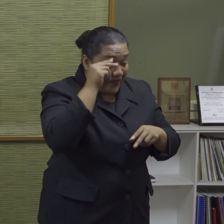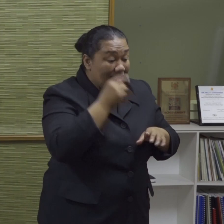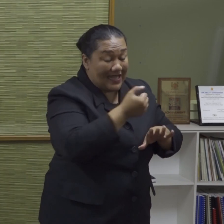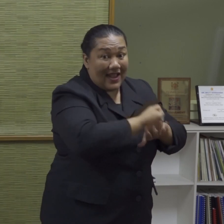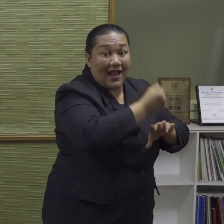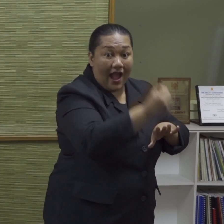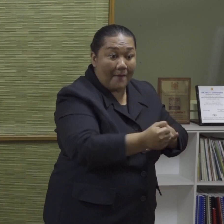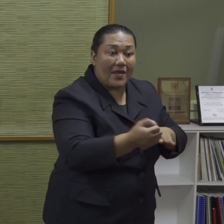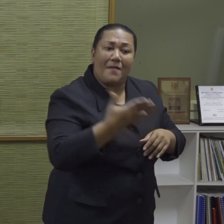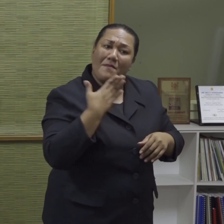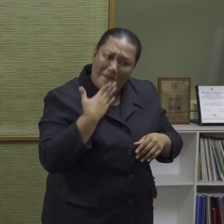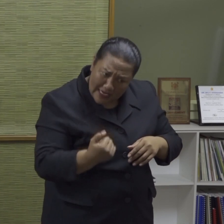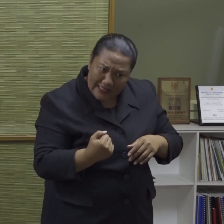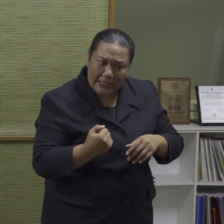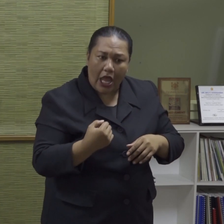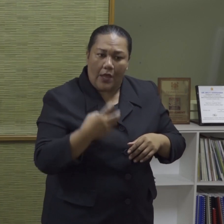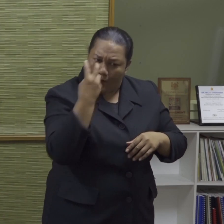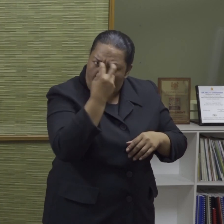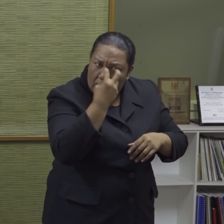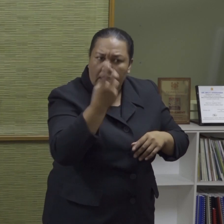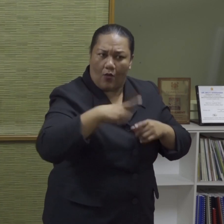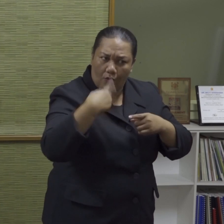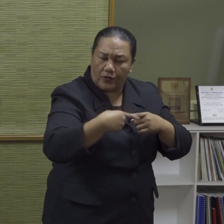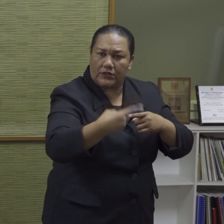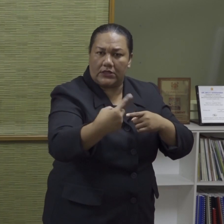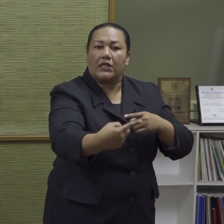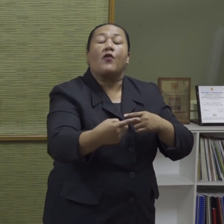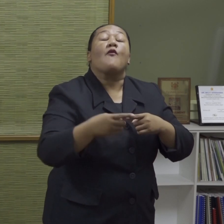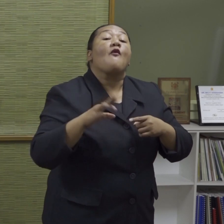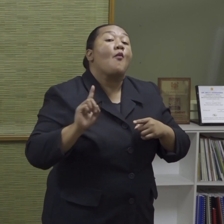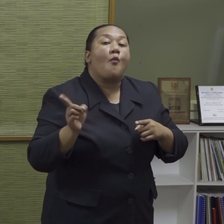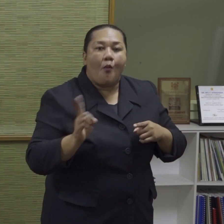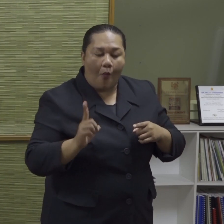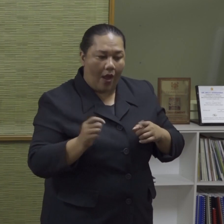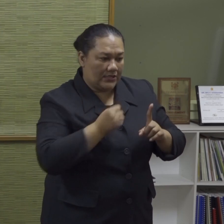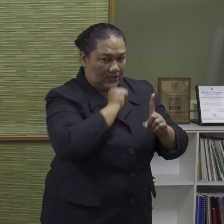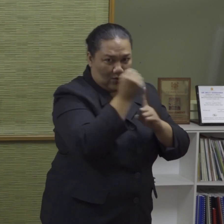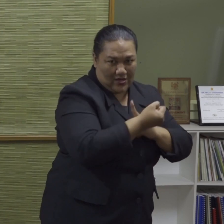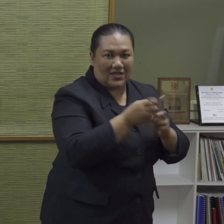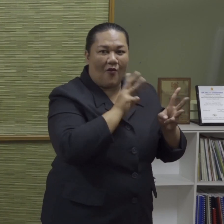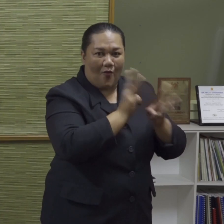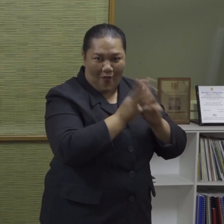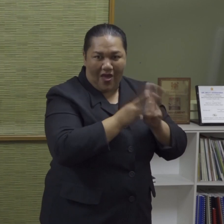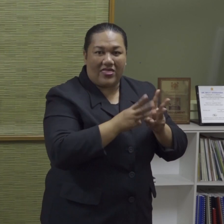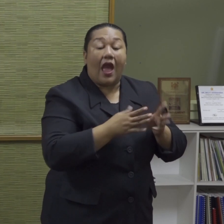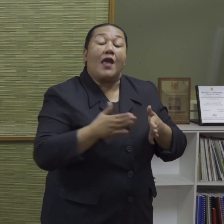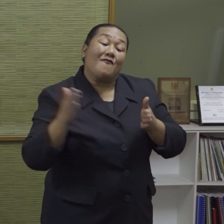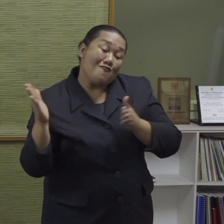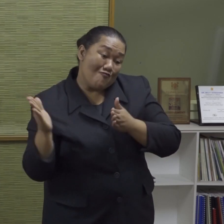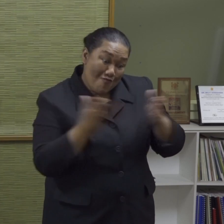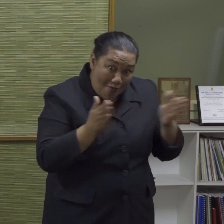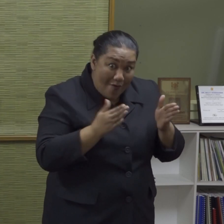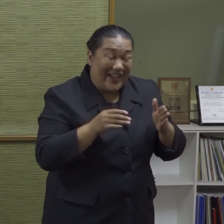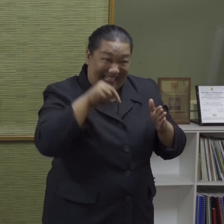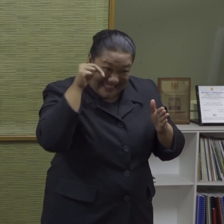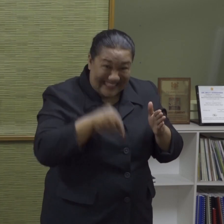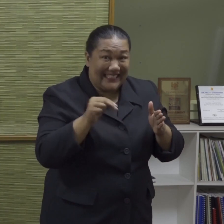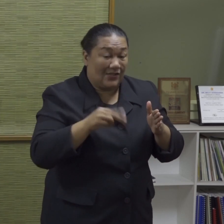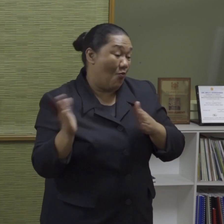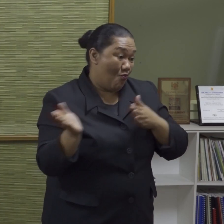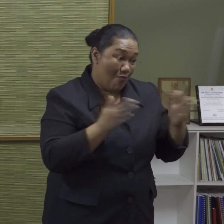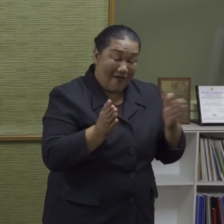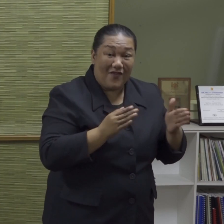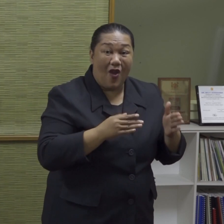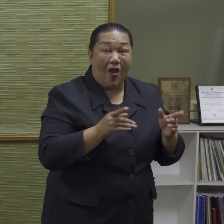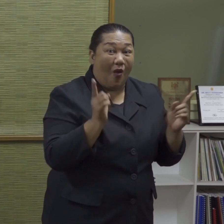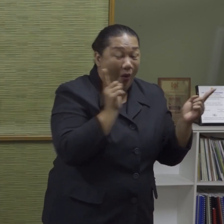to monitor the current weather situation, and should you need to move to the nearest evacuation center, please call